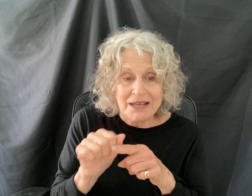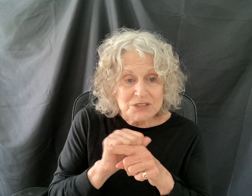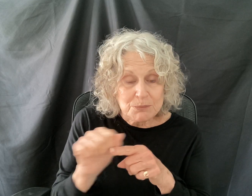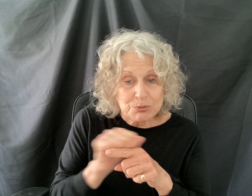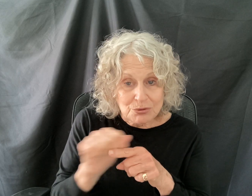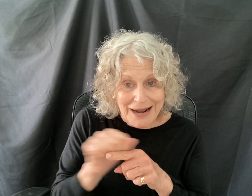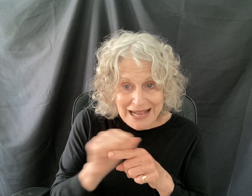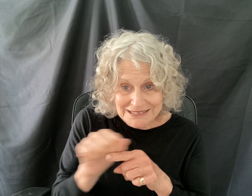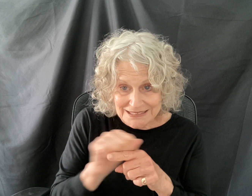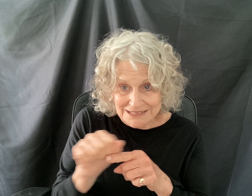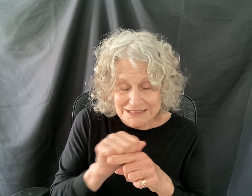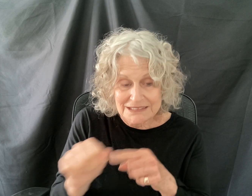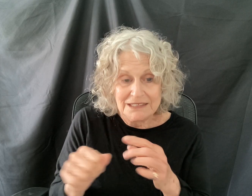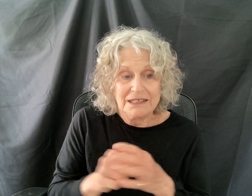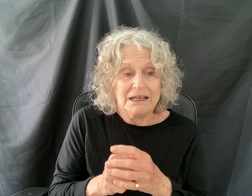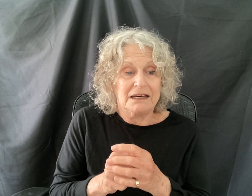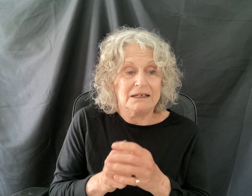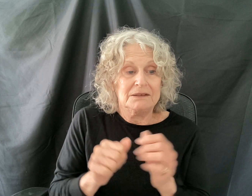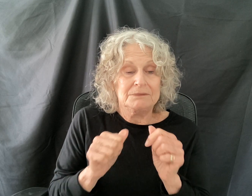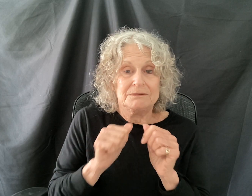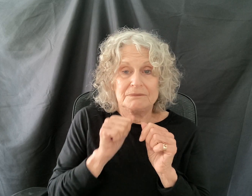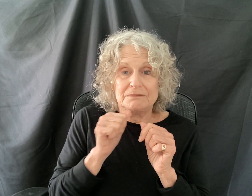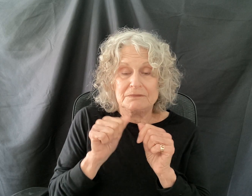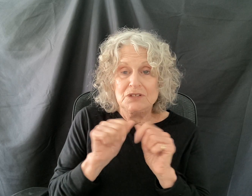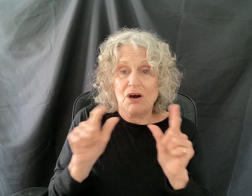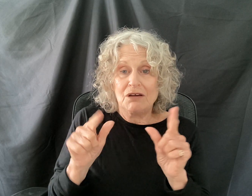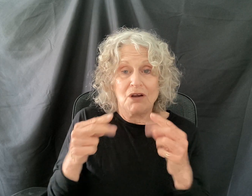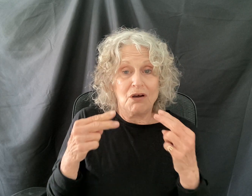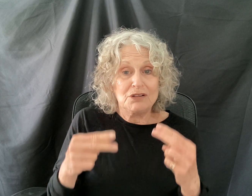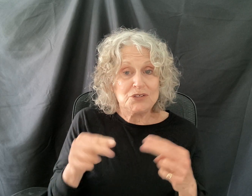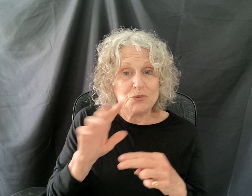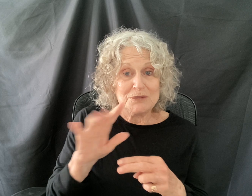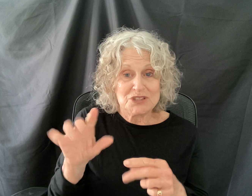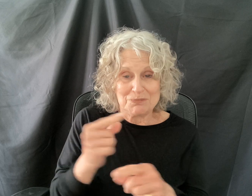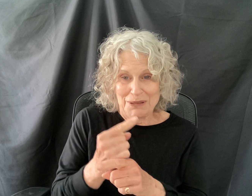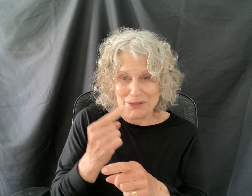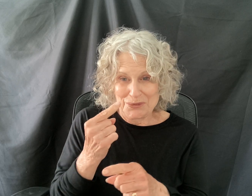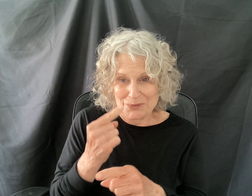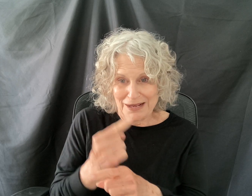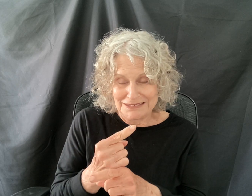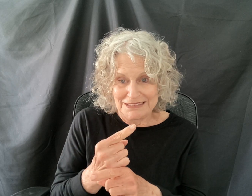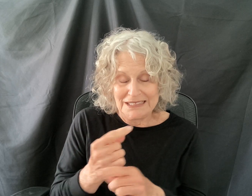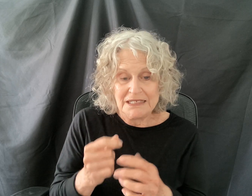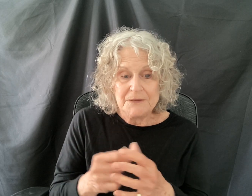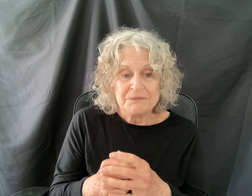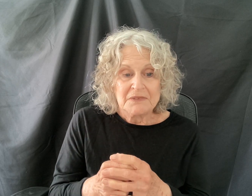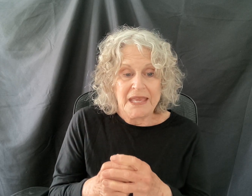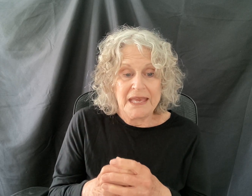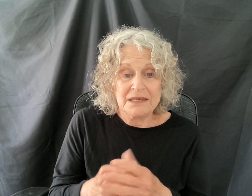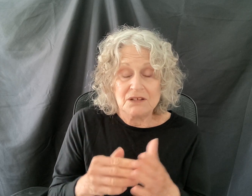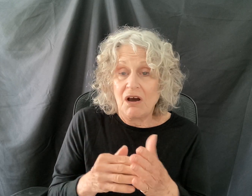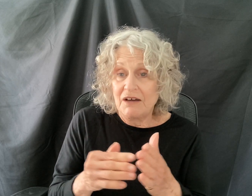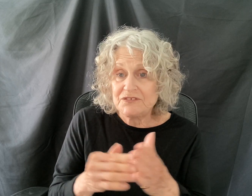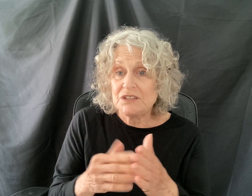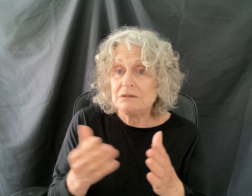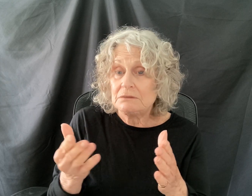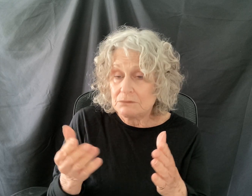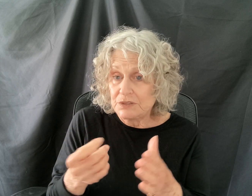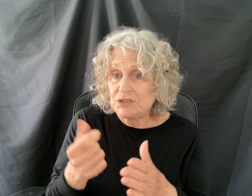to practice. Not all humans spell correctly, and often we do